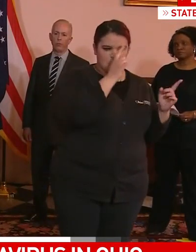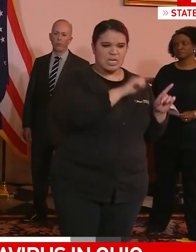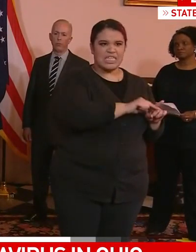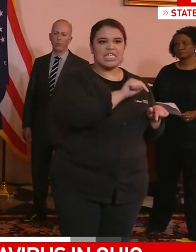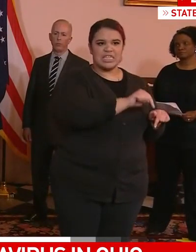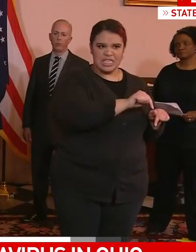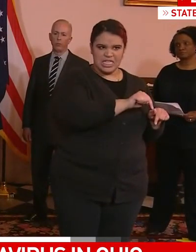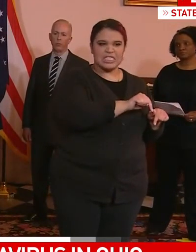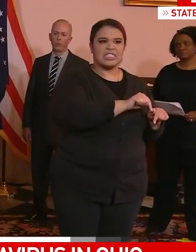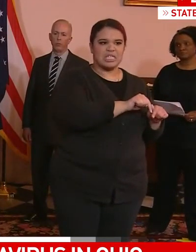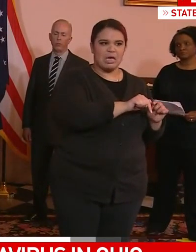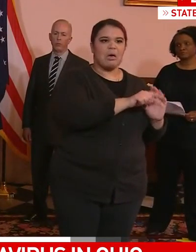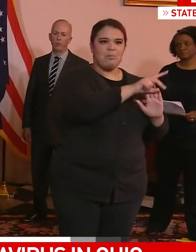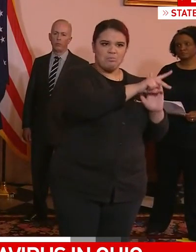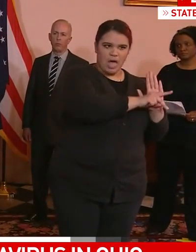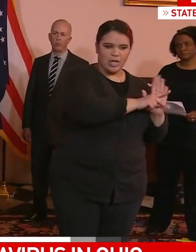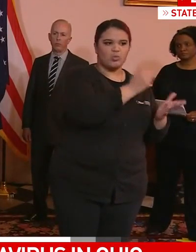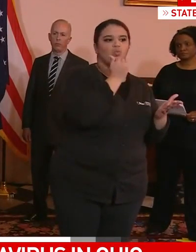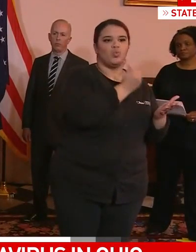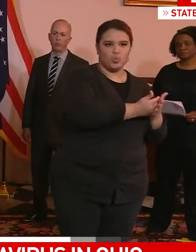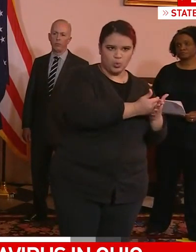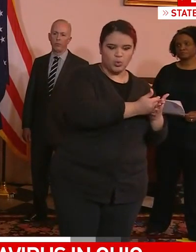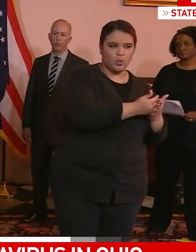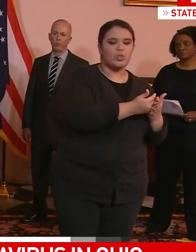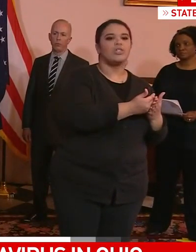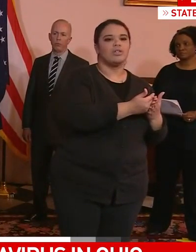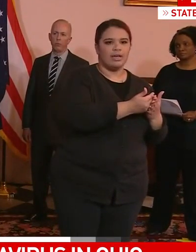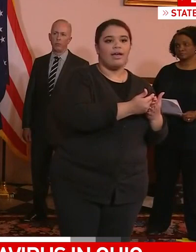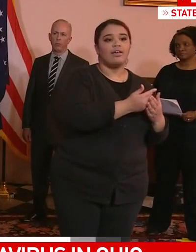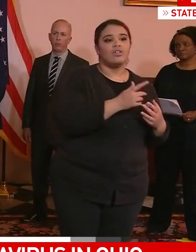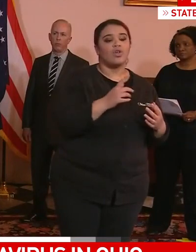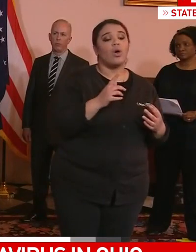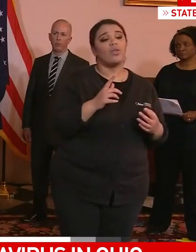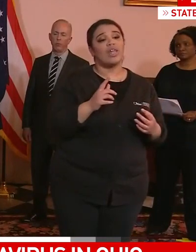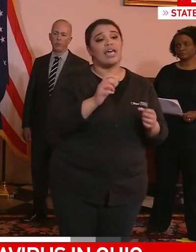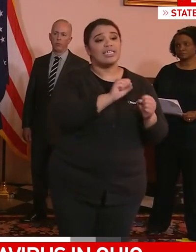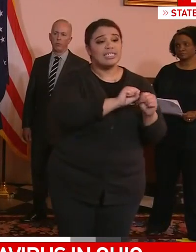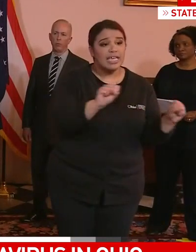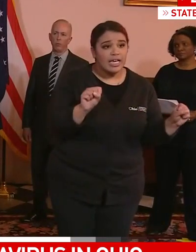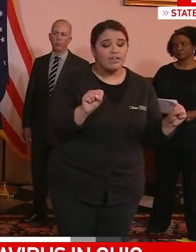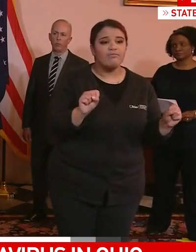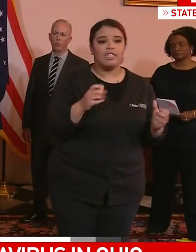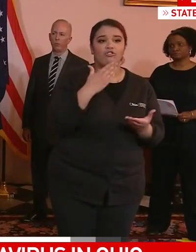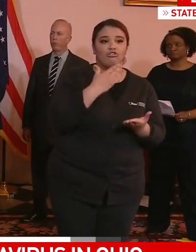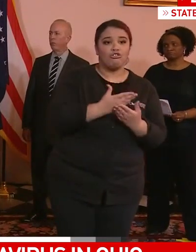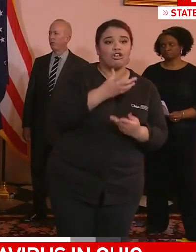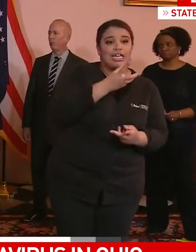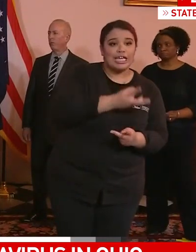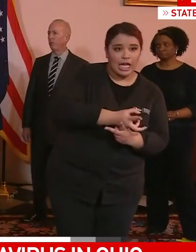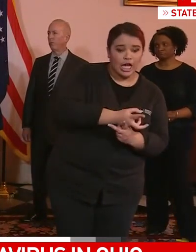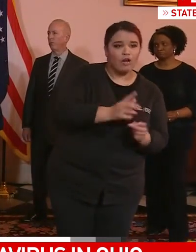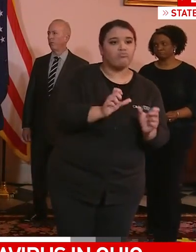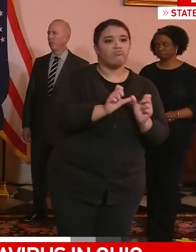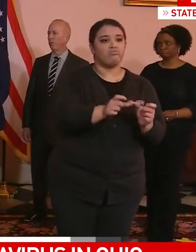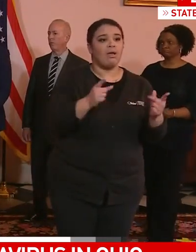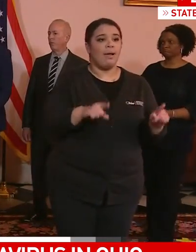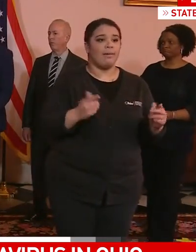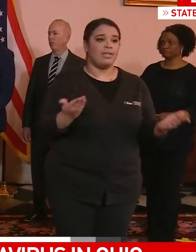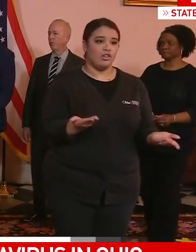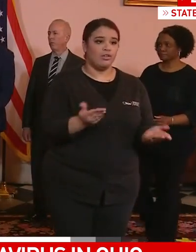process that we've been through, and that it will make sure to preserve safety and quality of care in the state of Ohio.